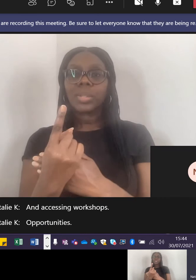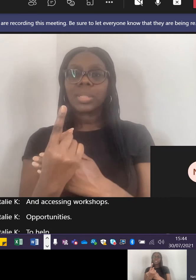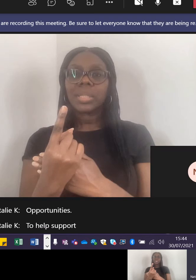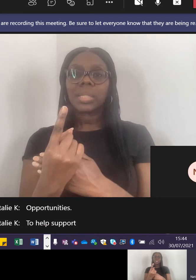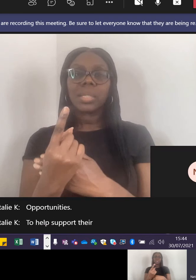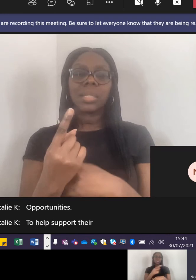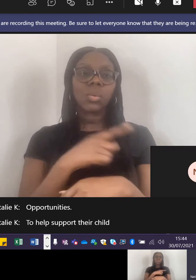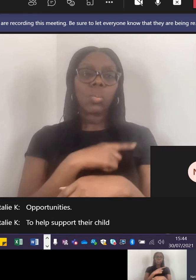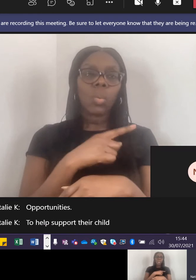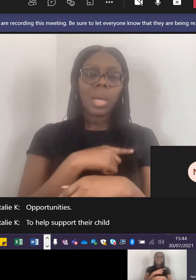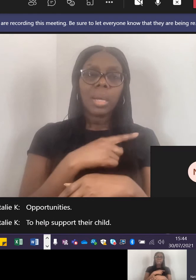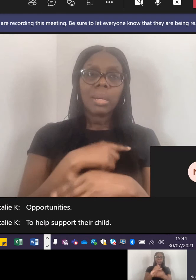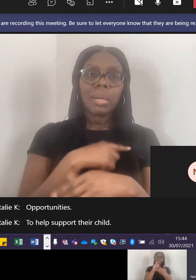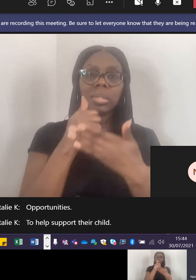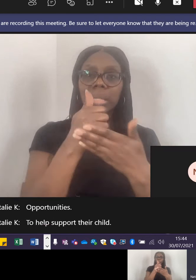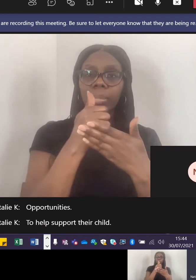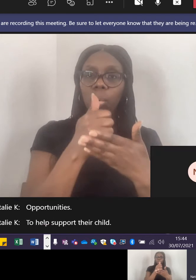their child.